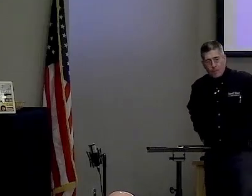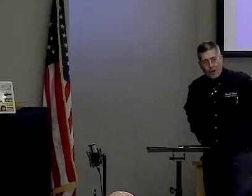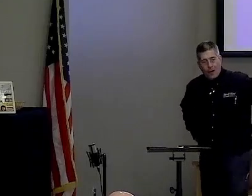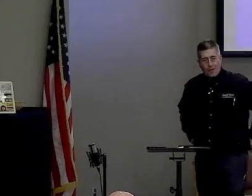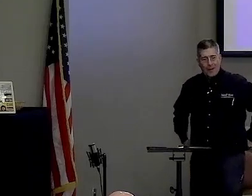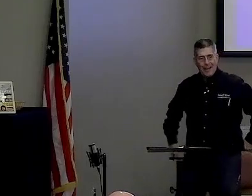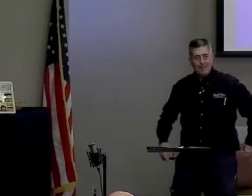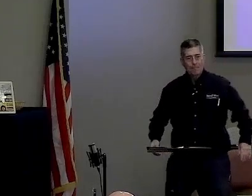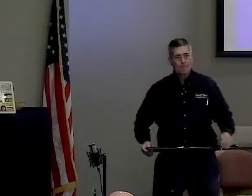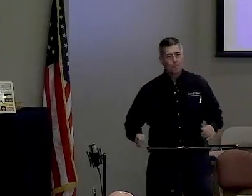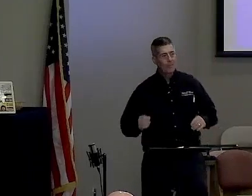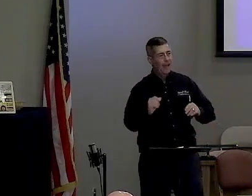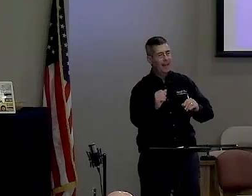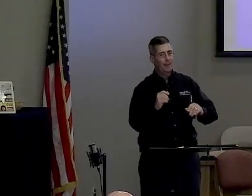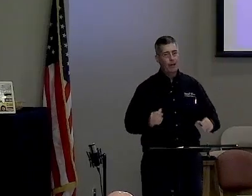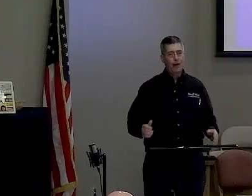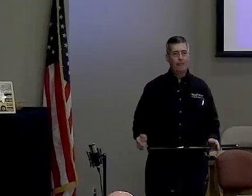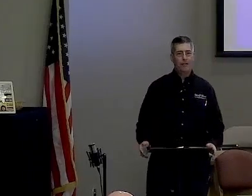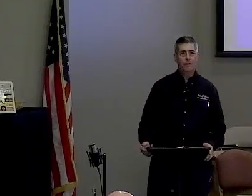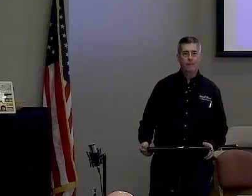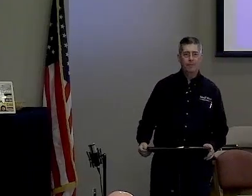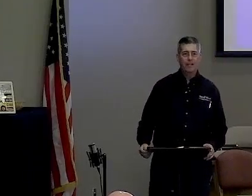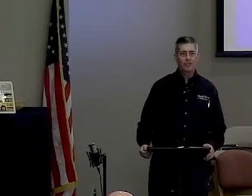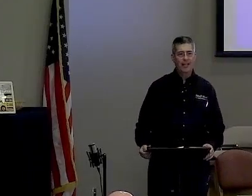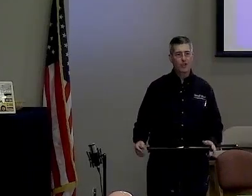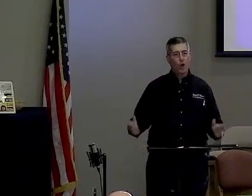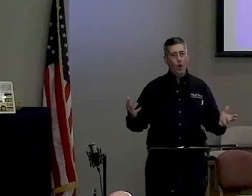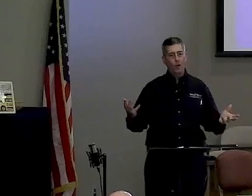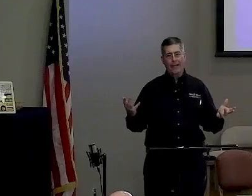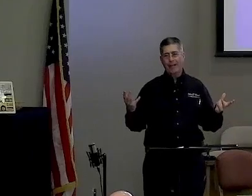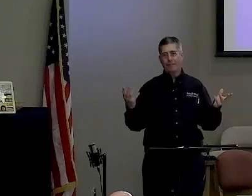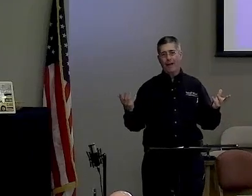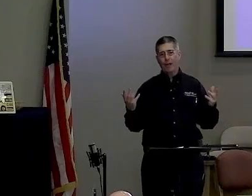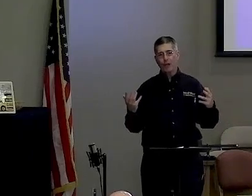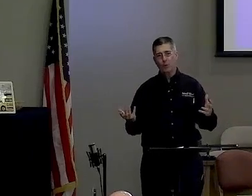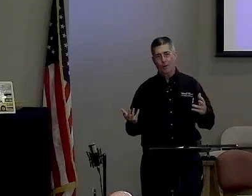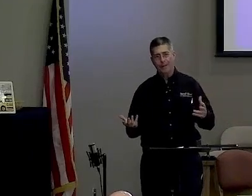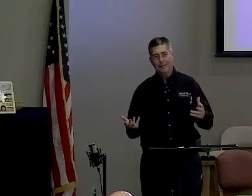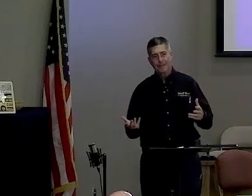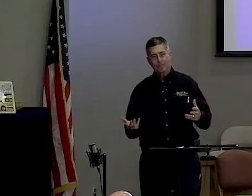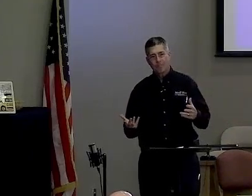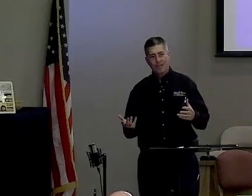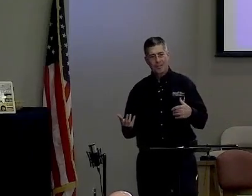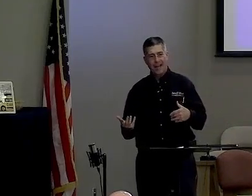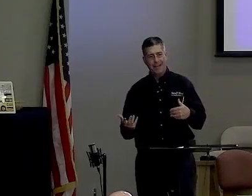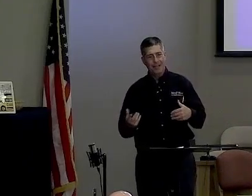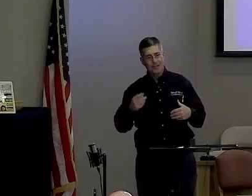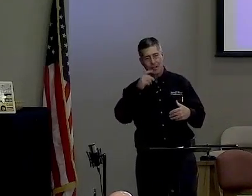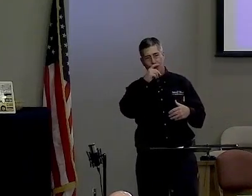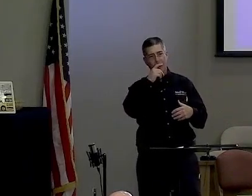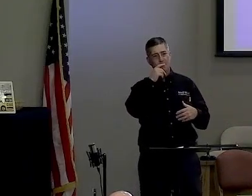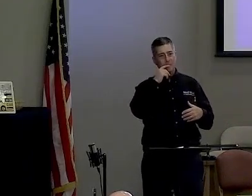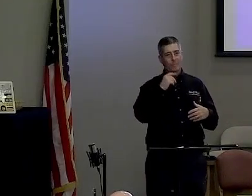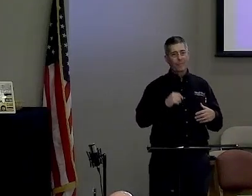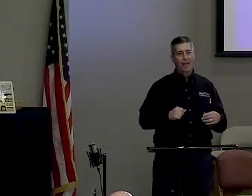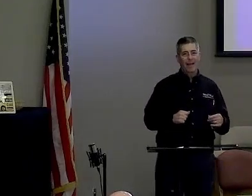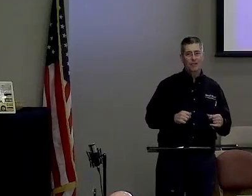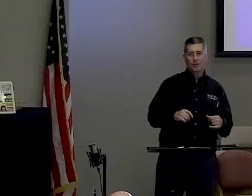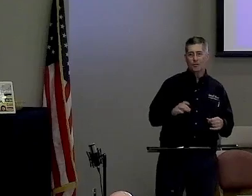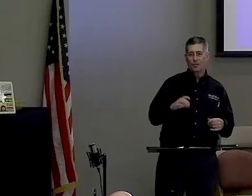Alright, how do like my graphic there? It's old, I can't find a good one. It's like this, the new one. I searched and